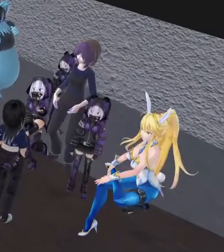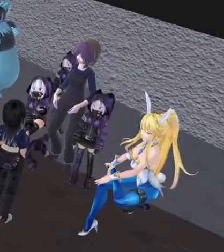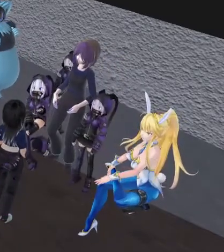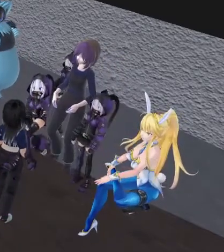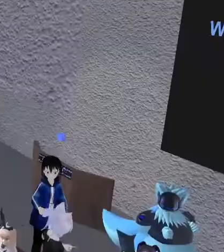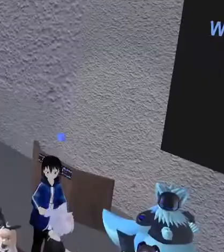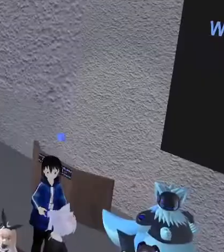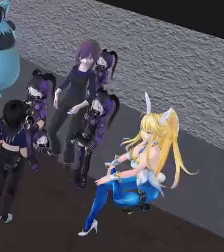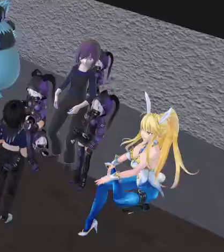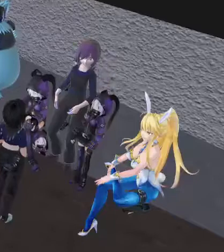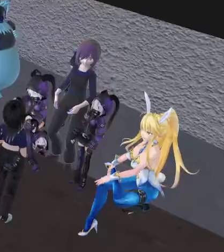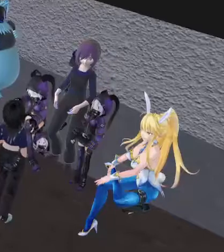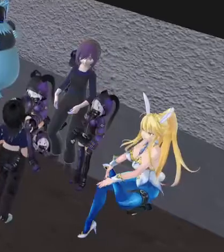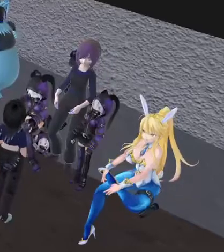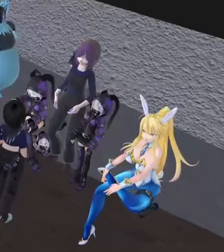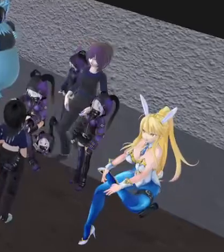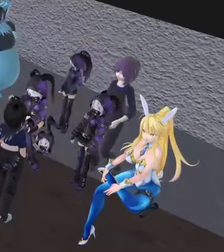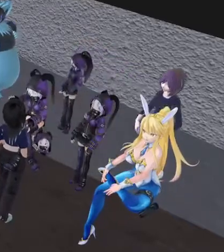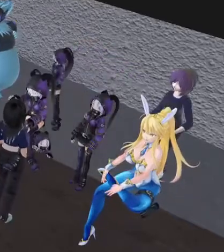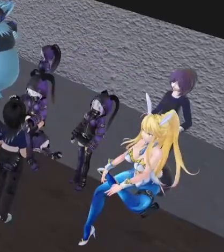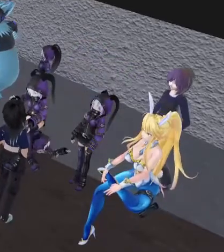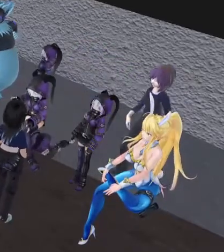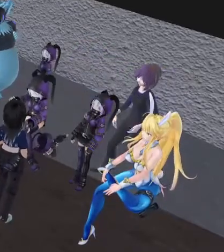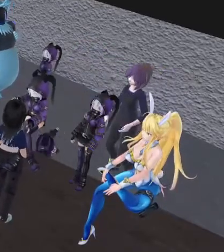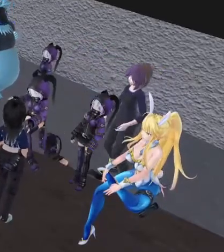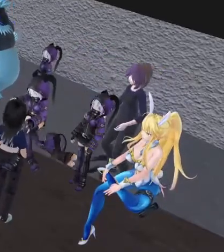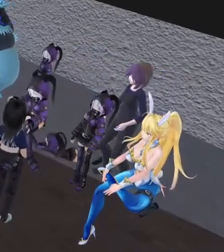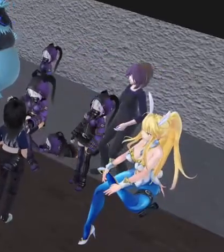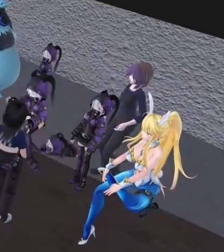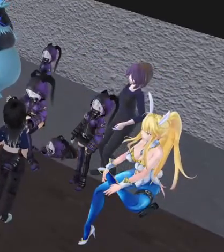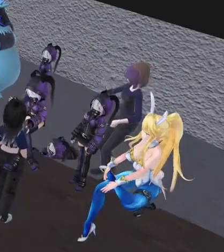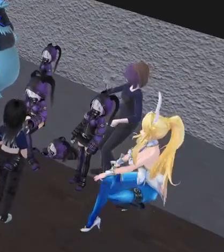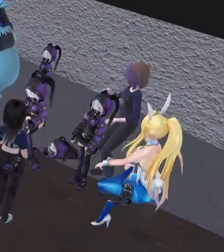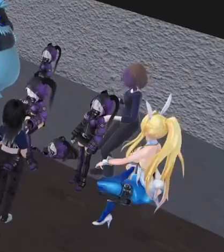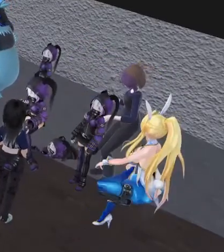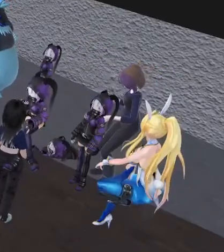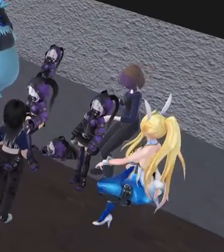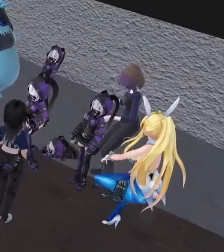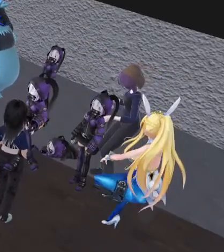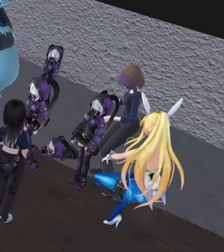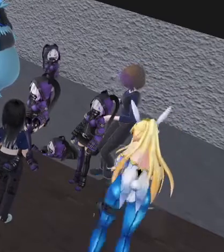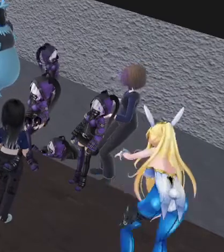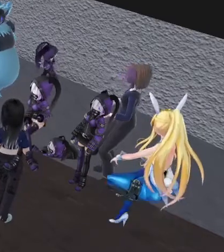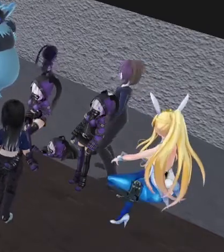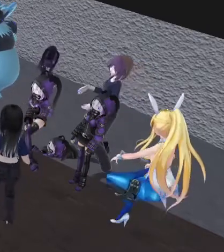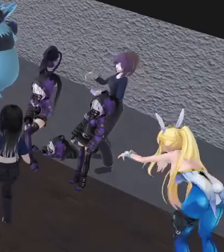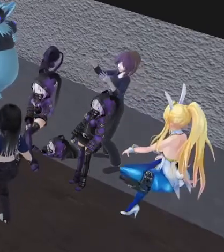a mini club session. If you don't know, our clubs are Mondays and Fridays, if you follow me. And all it is just